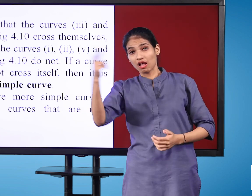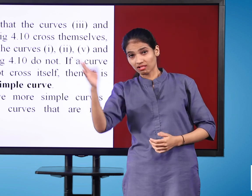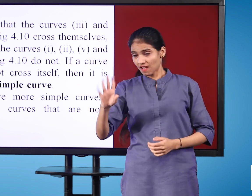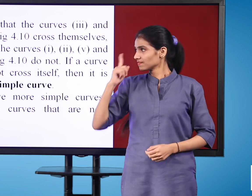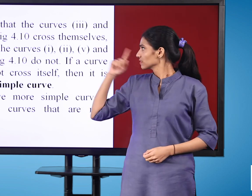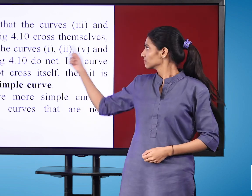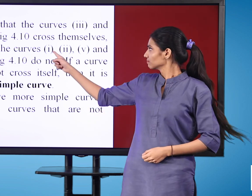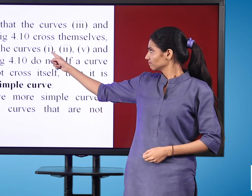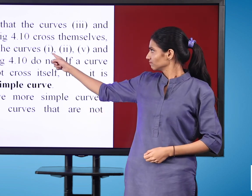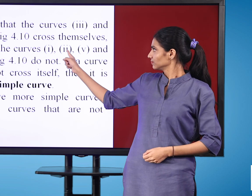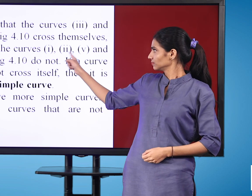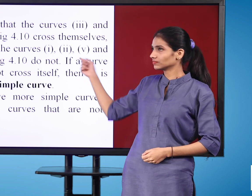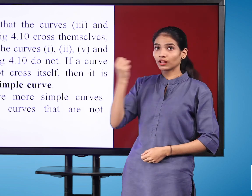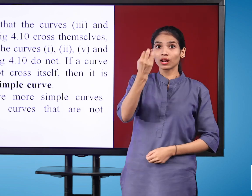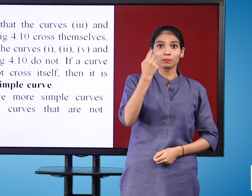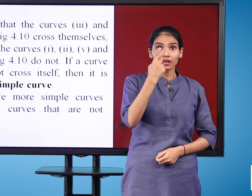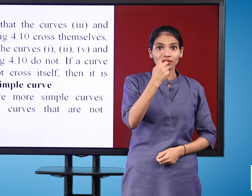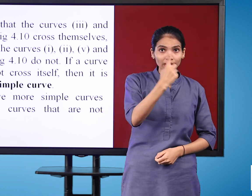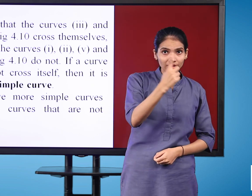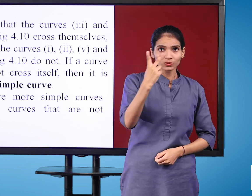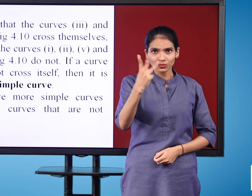whereas the curves 1, 2, 5 and 6